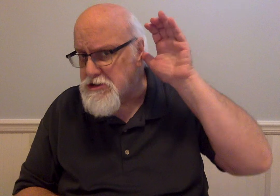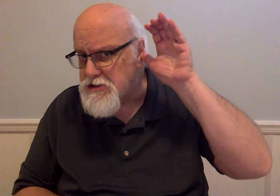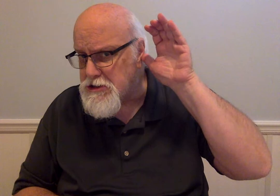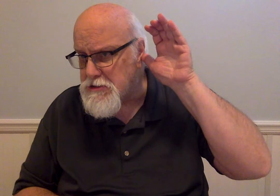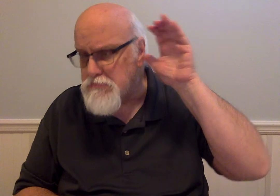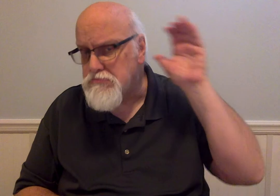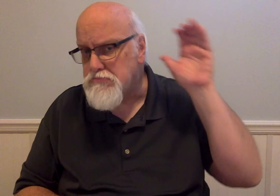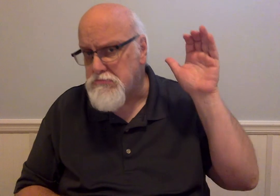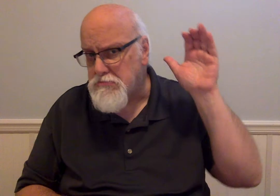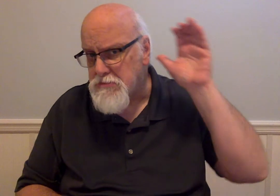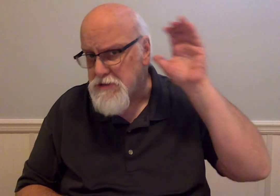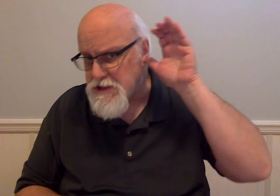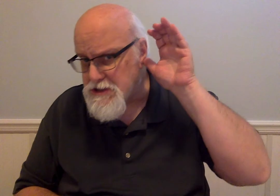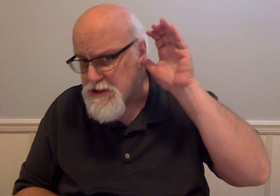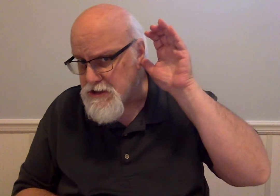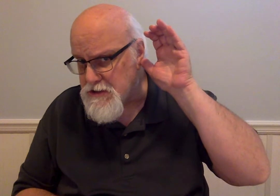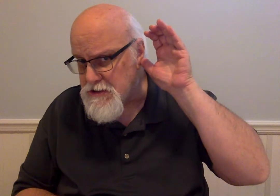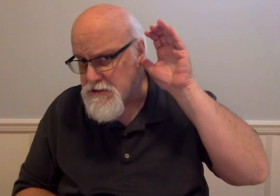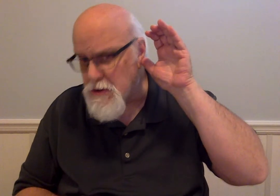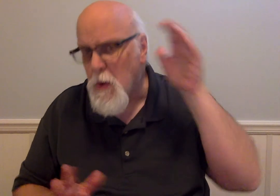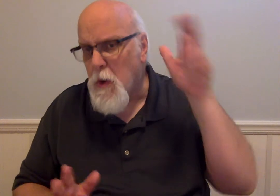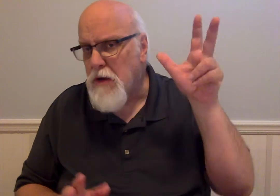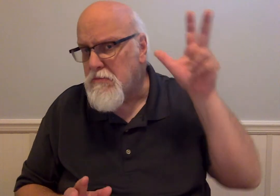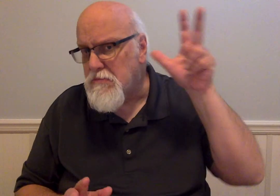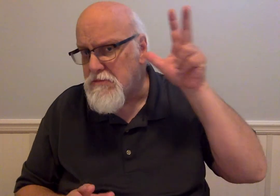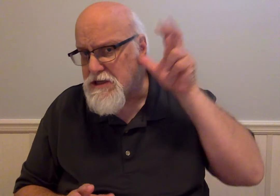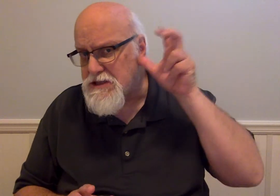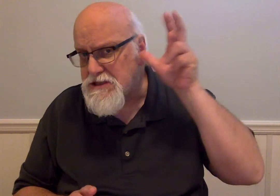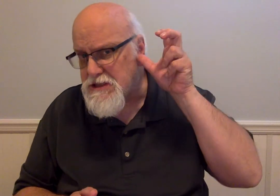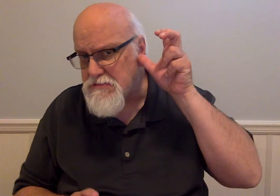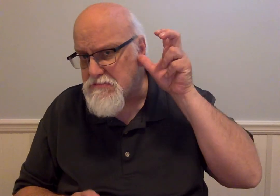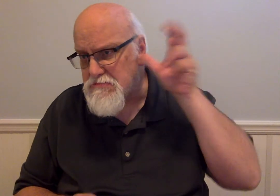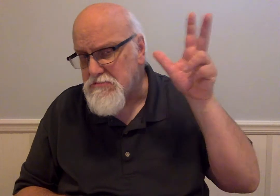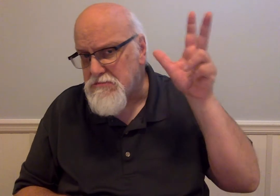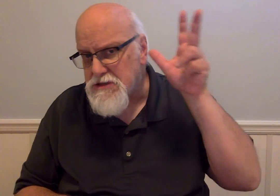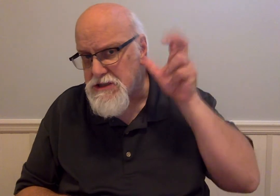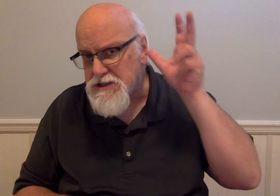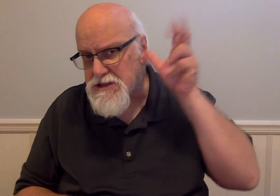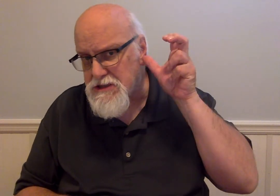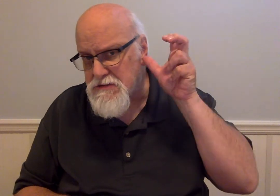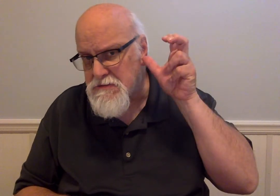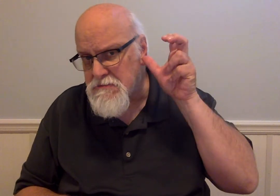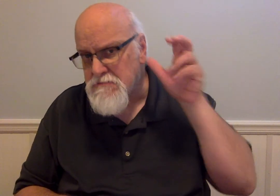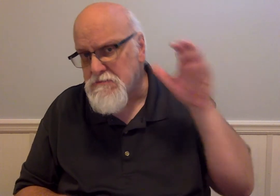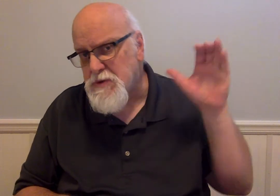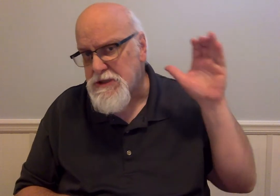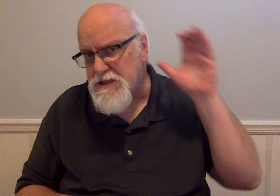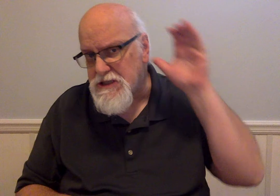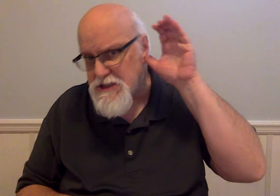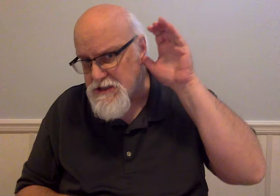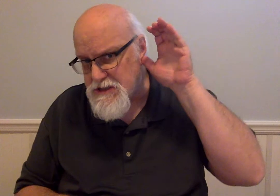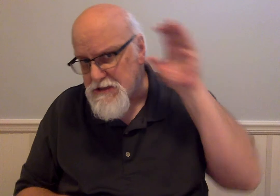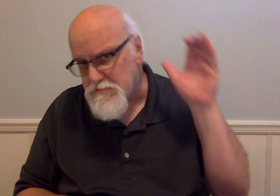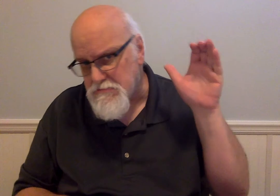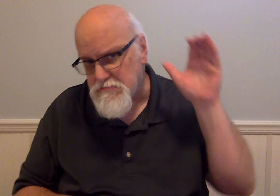So to listen, it's like you put your like a C up, like you're hearing, or some people will do it with, you know, that sound coming into